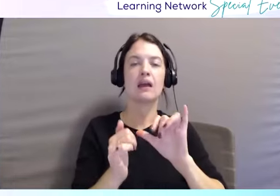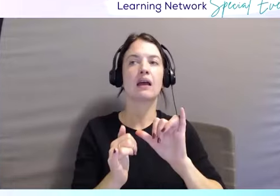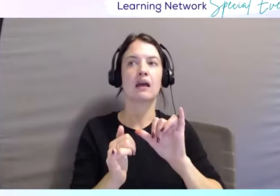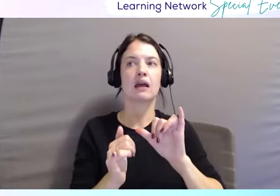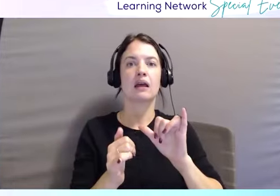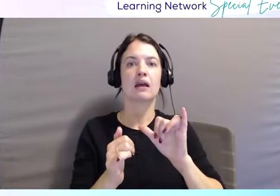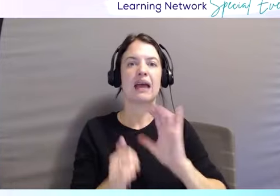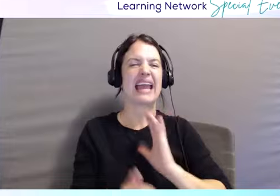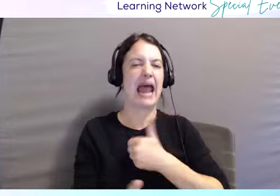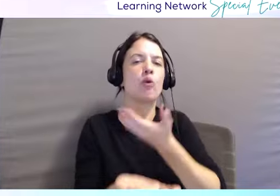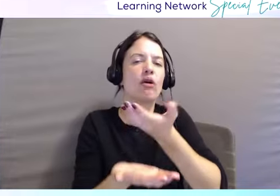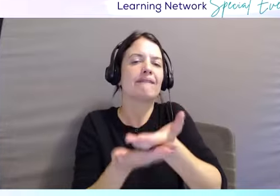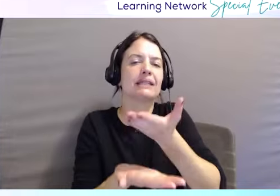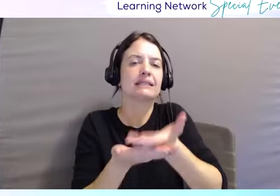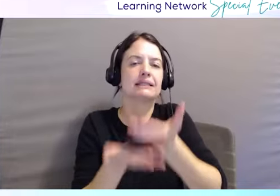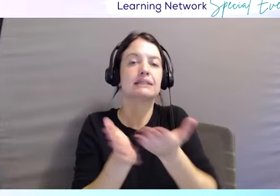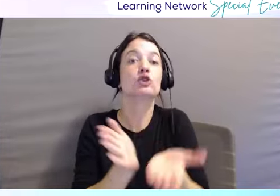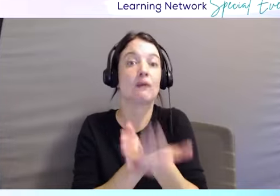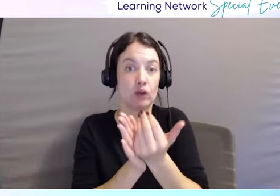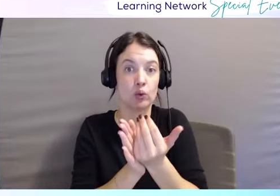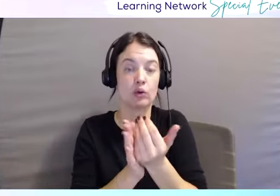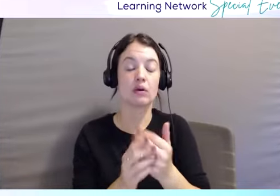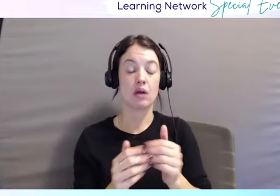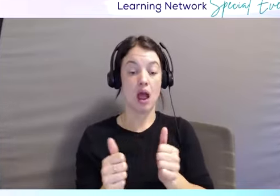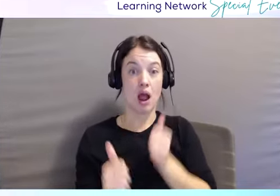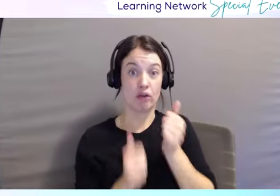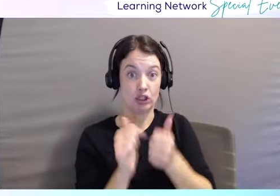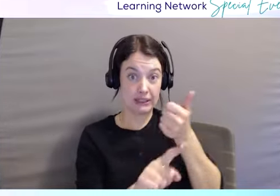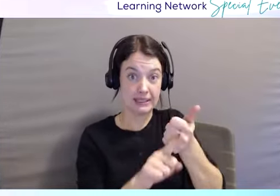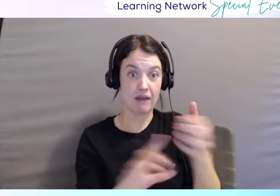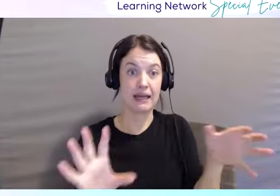was, as I mentioned, often linked to what we call hegemonic